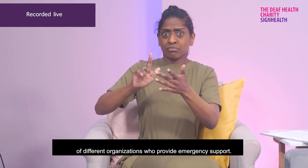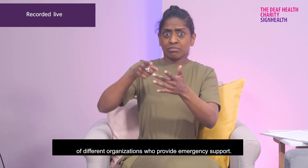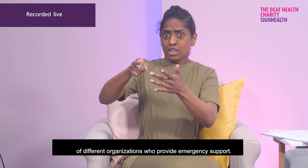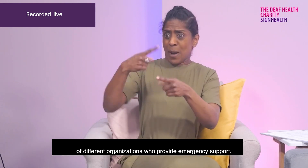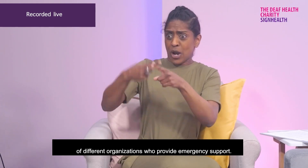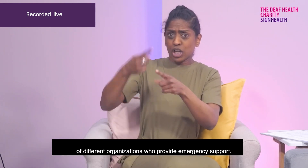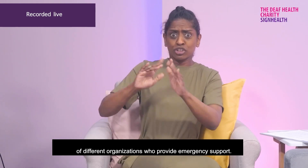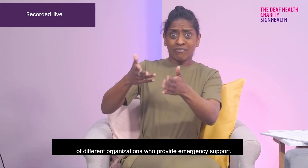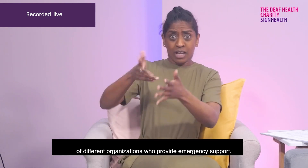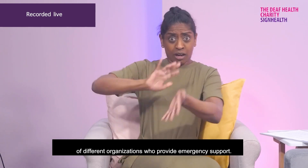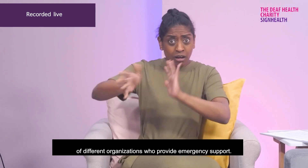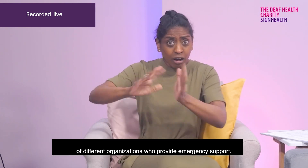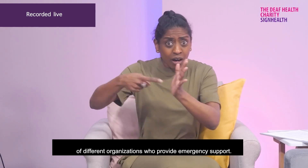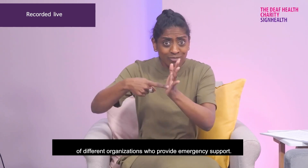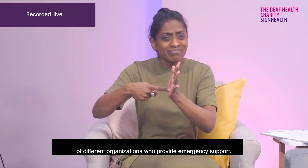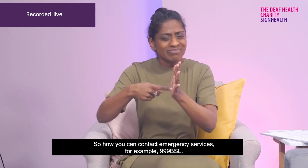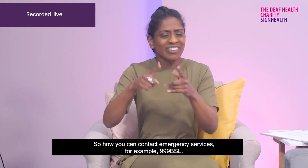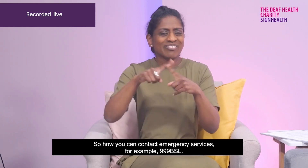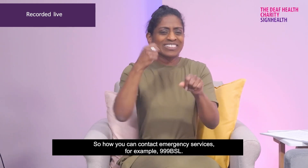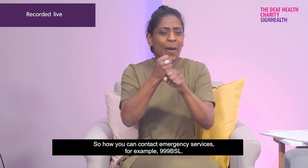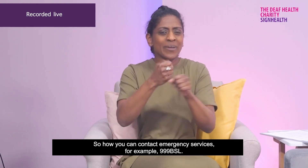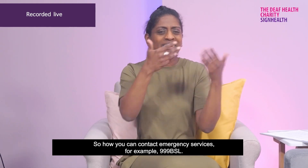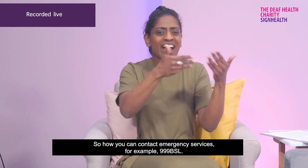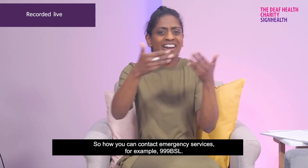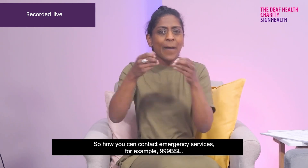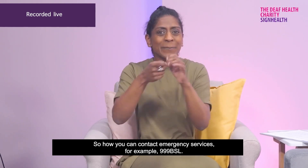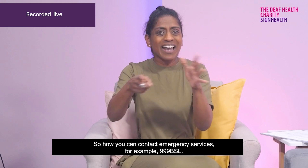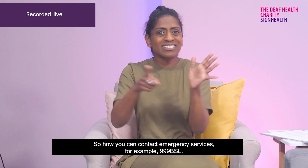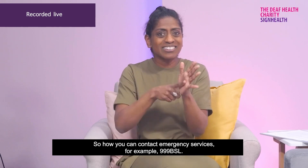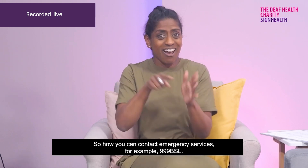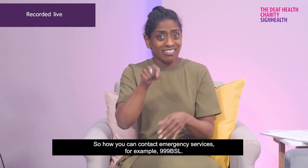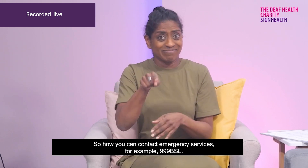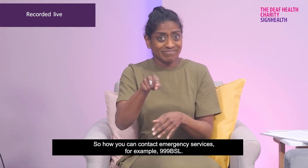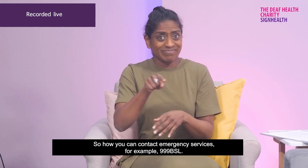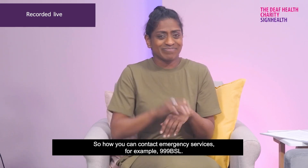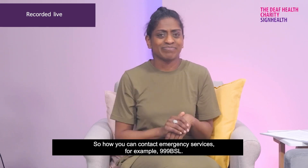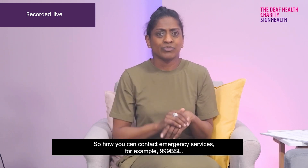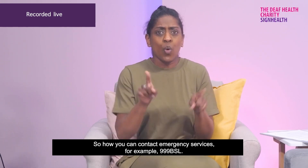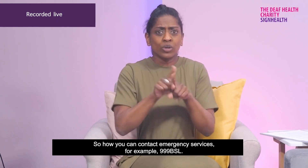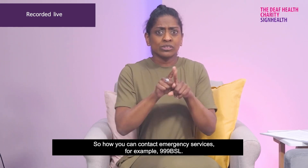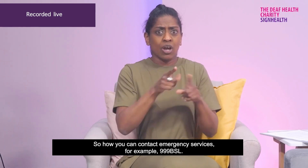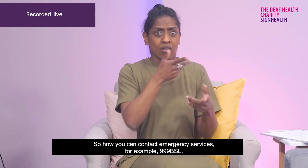So how you can contact emergency services, for example, using 999 BSL.